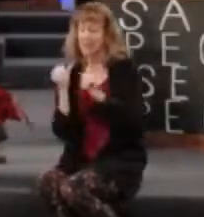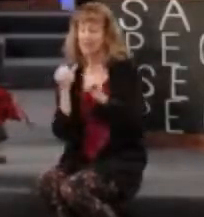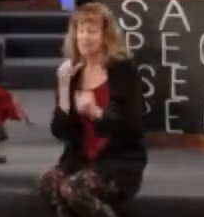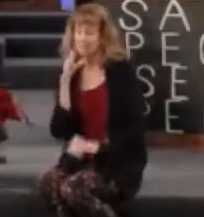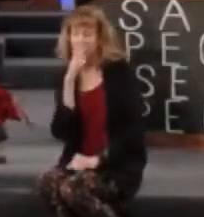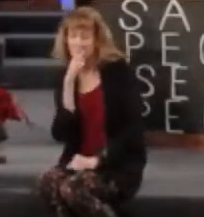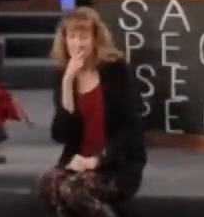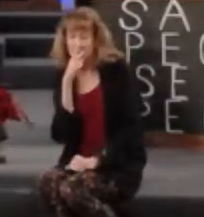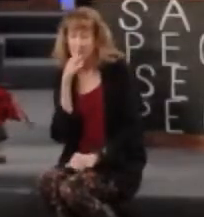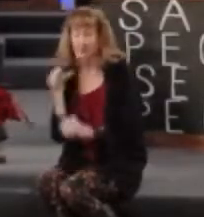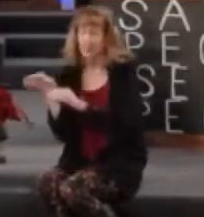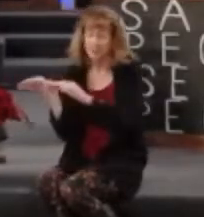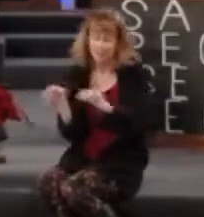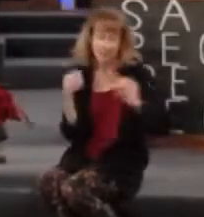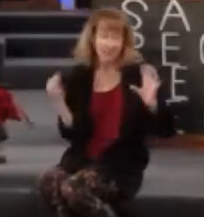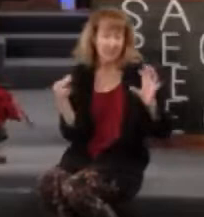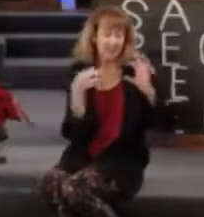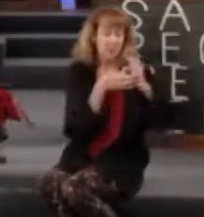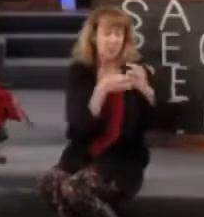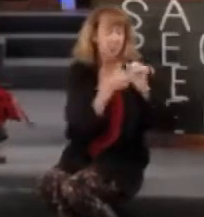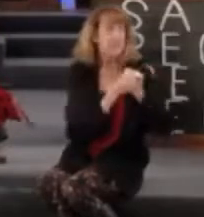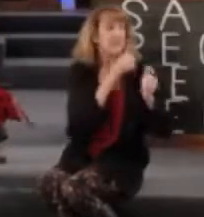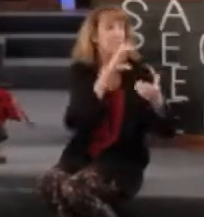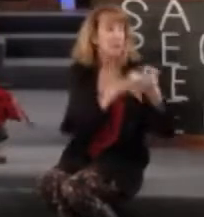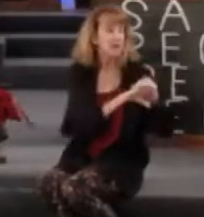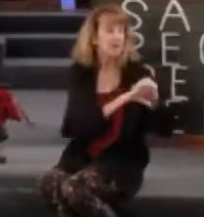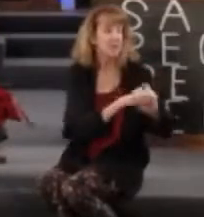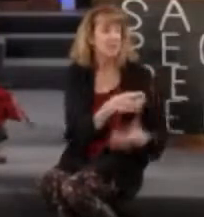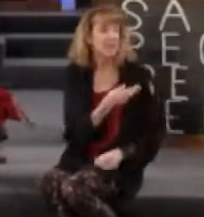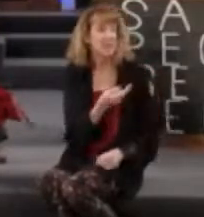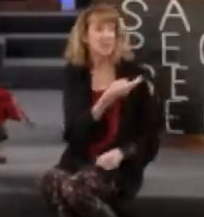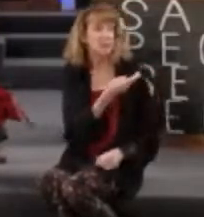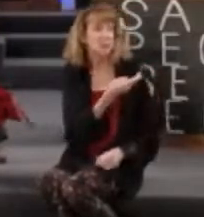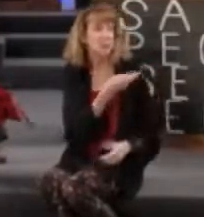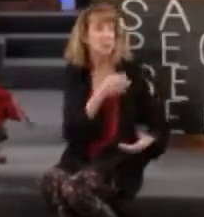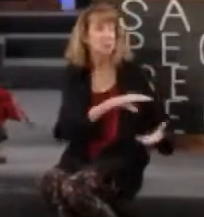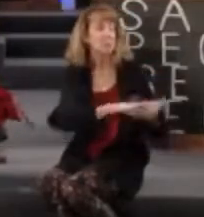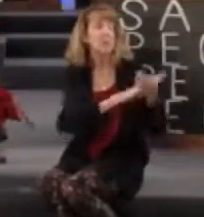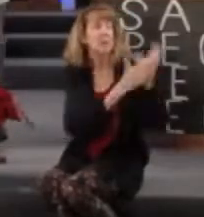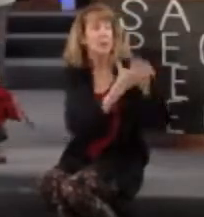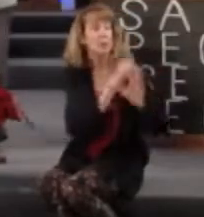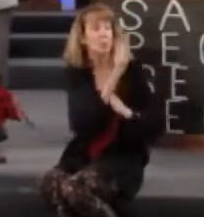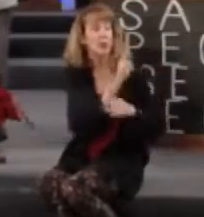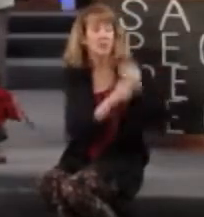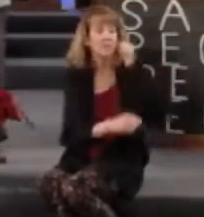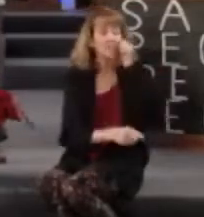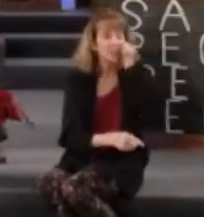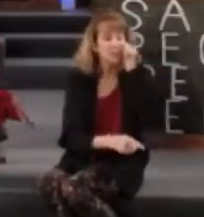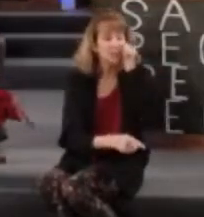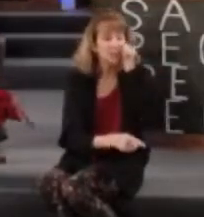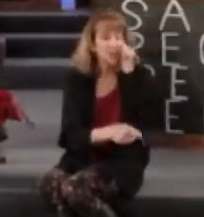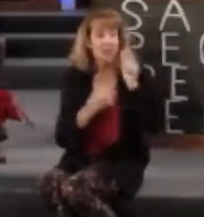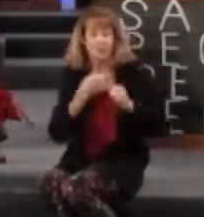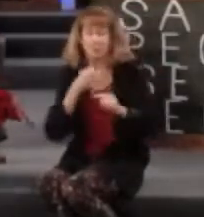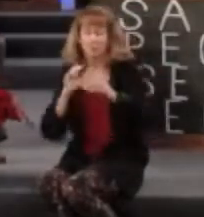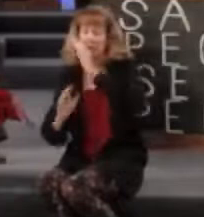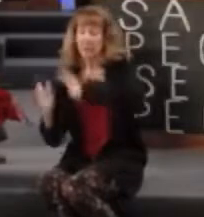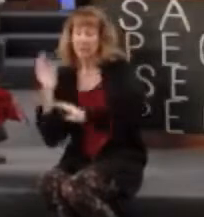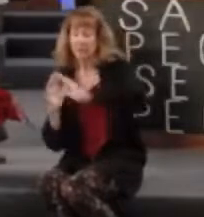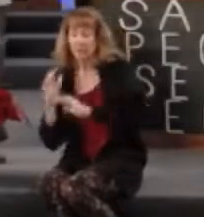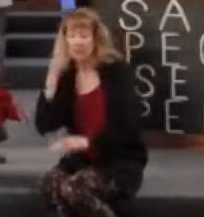is united with his wife, and they become one flesh." From the beginning of humanity, God defined